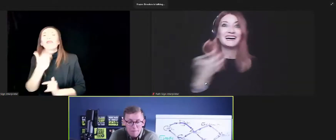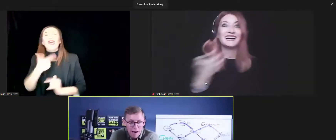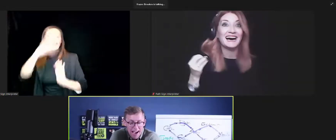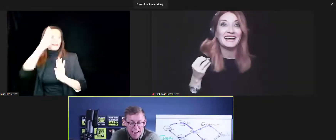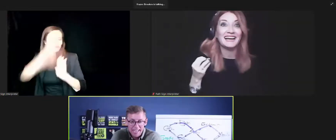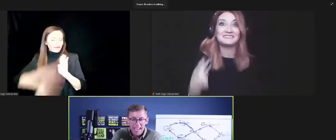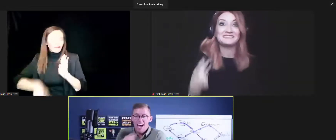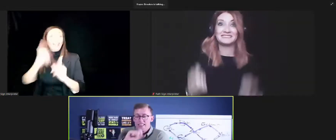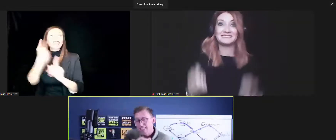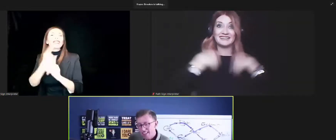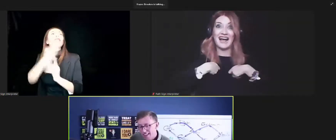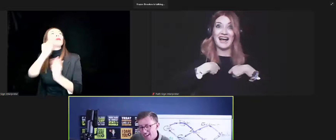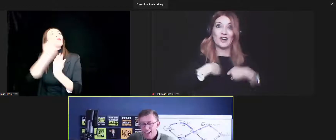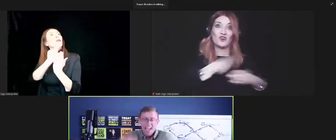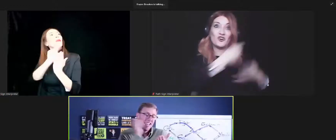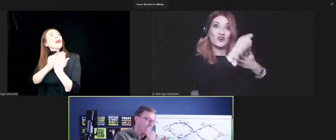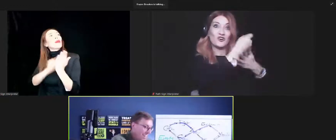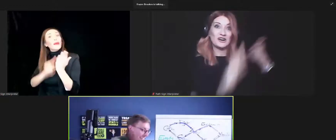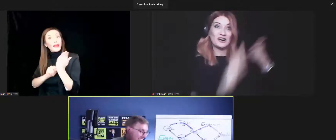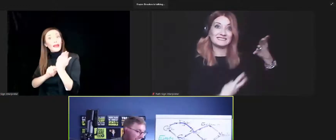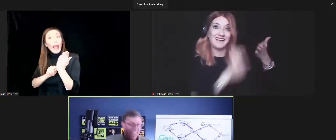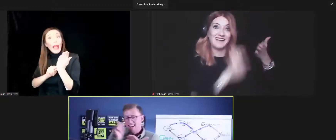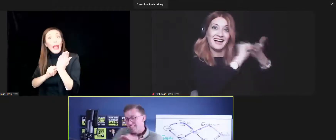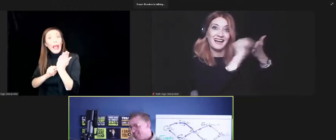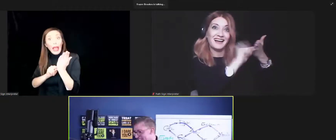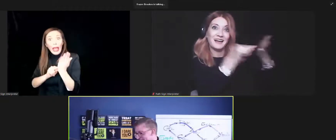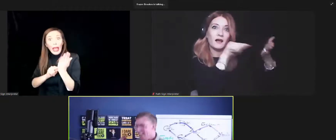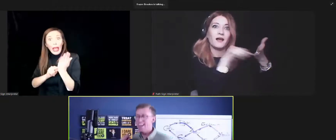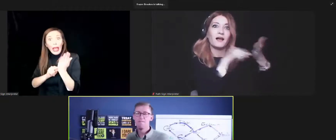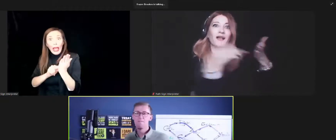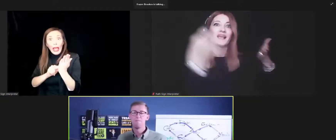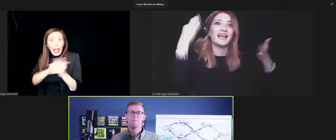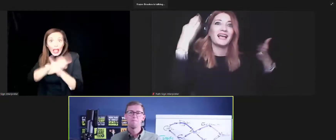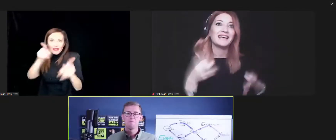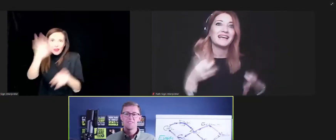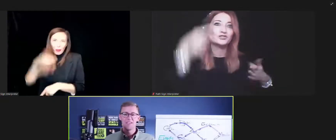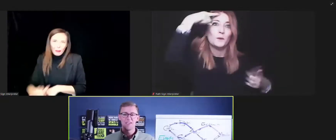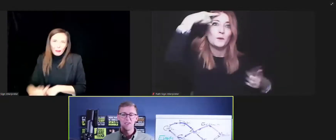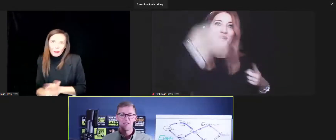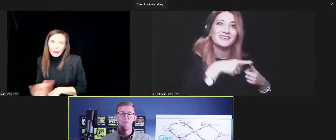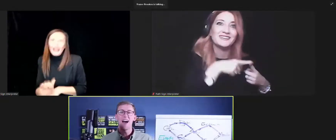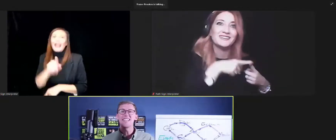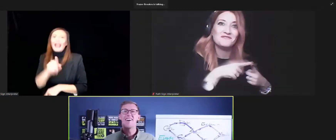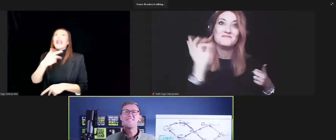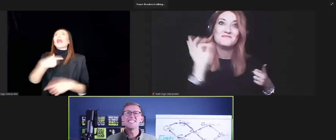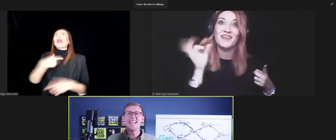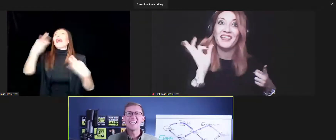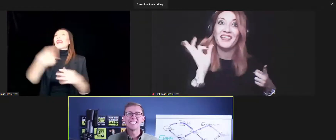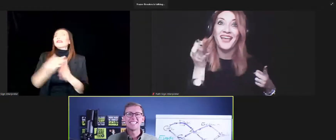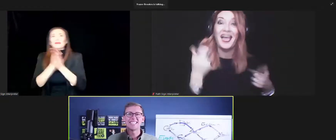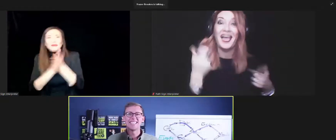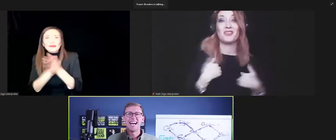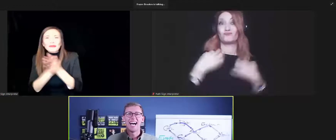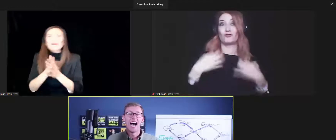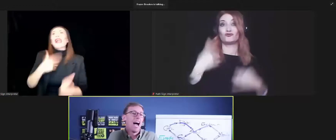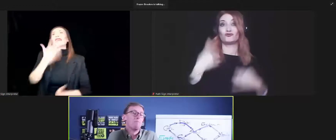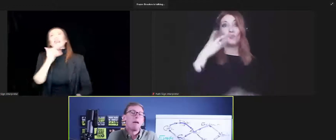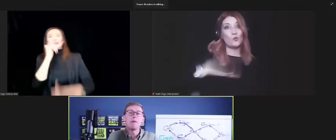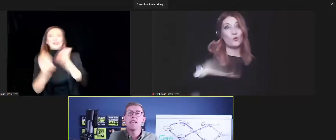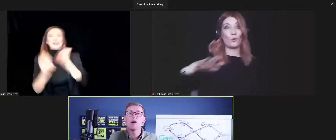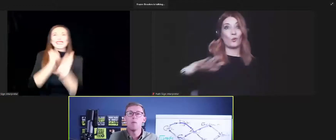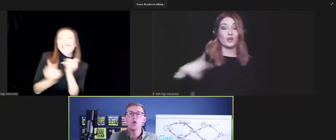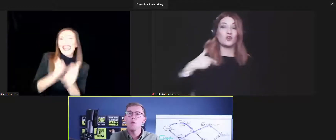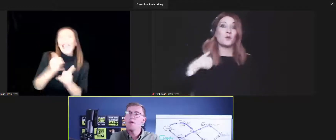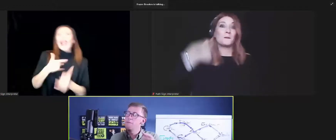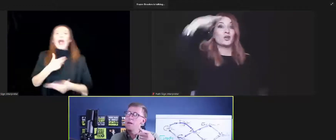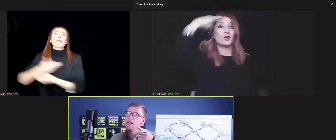shiny bike, a da-da-da-da-da, a da-da-da-da-da, a da-da-da-da-da. You write down these things. And maybe